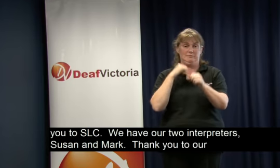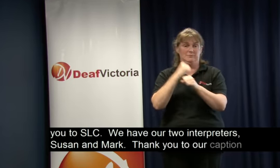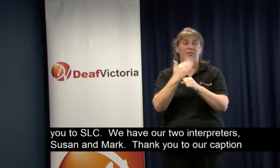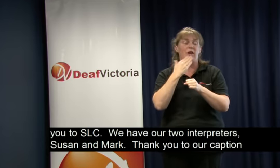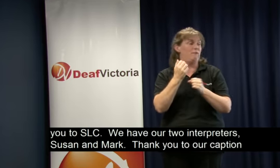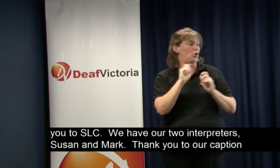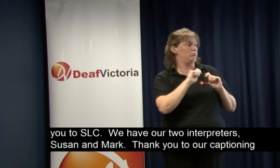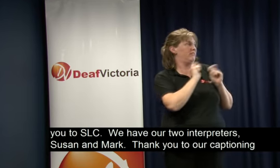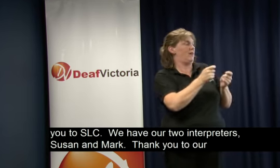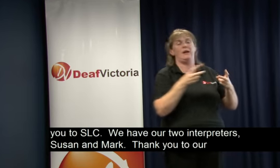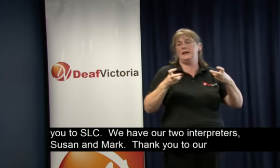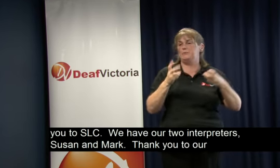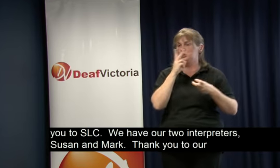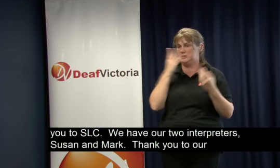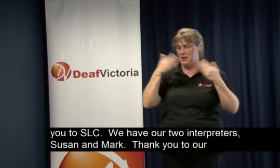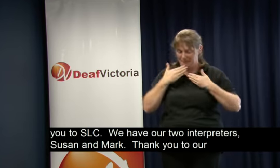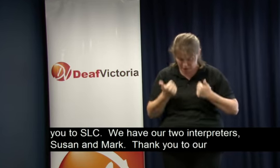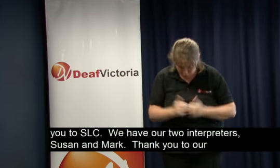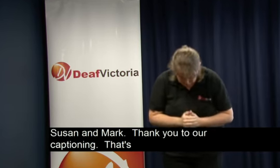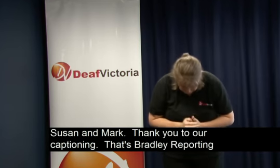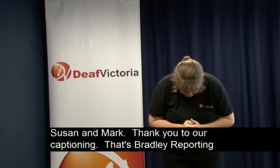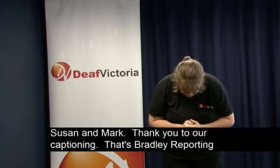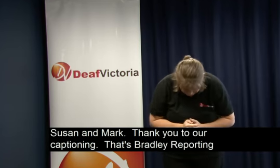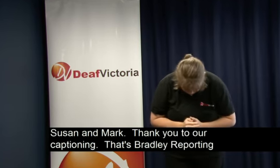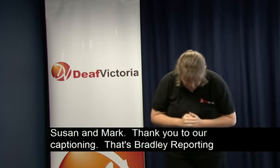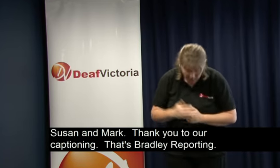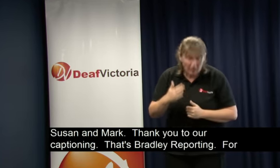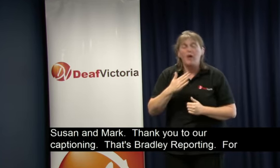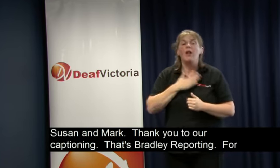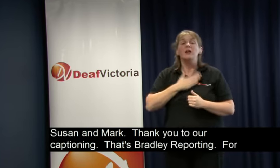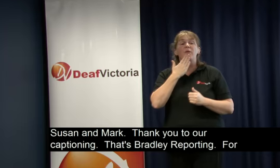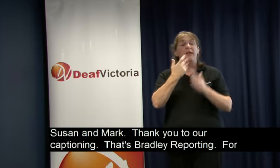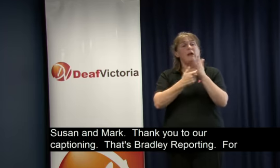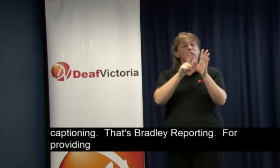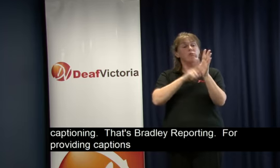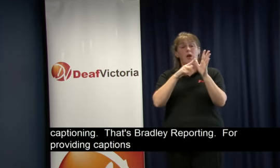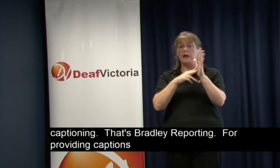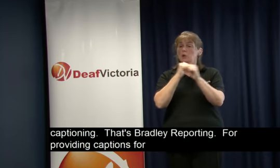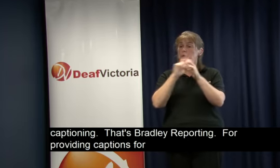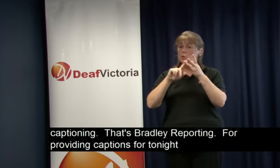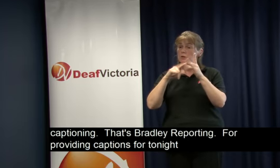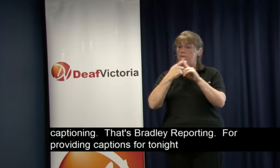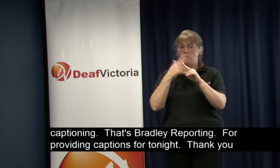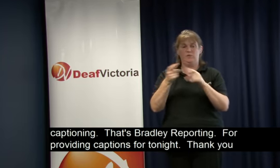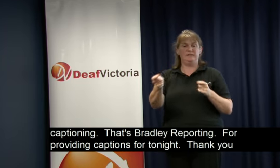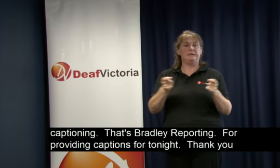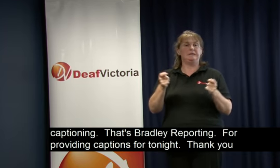That's Bradley reporting for providing captions for tonight. Thank you again. And thank you to Ryan